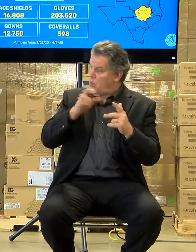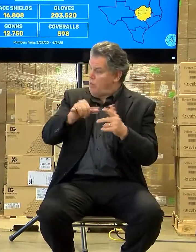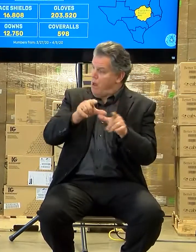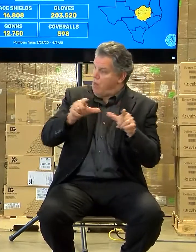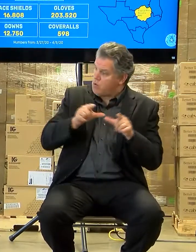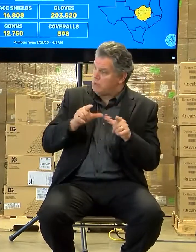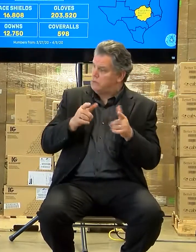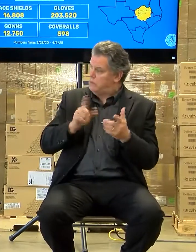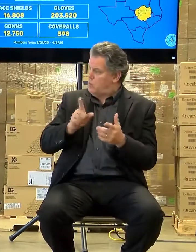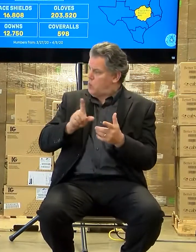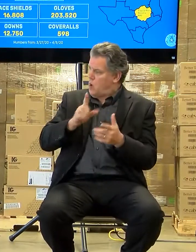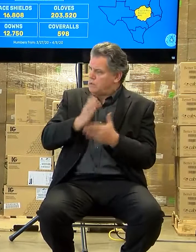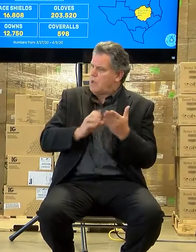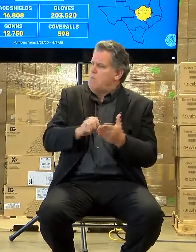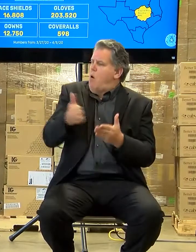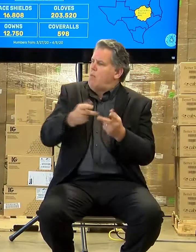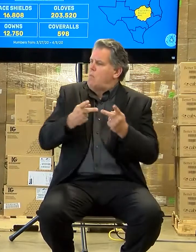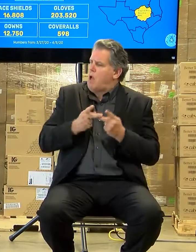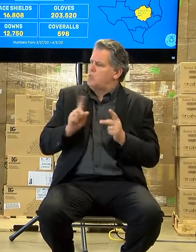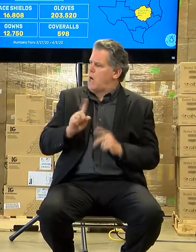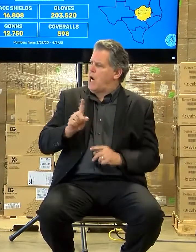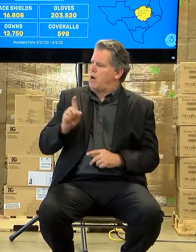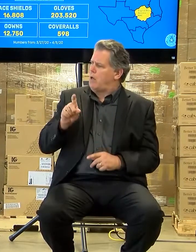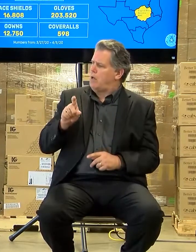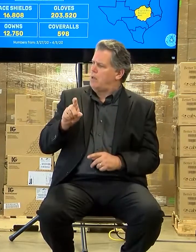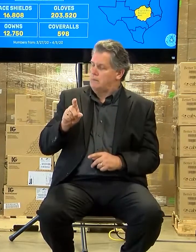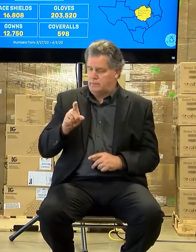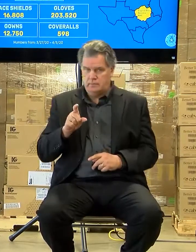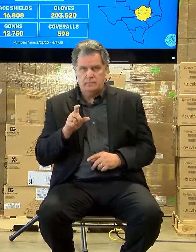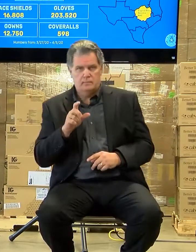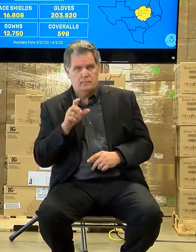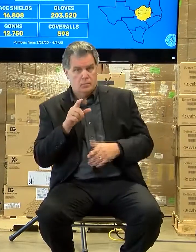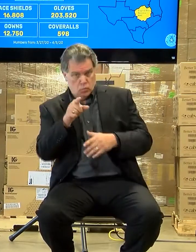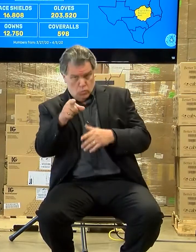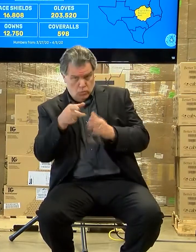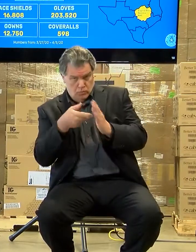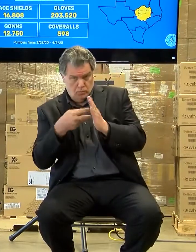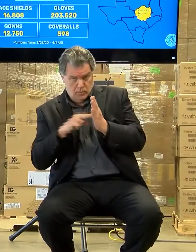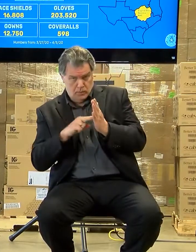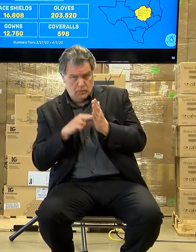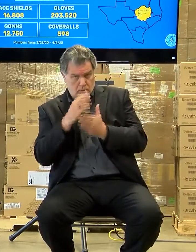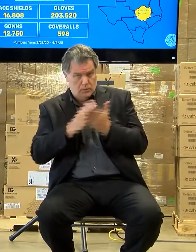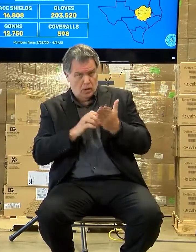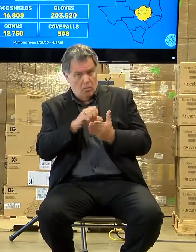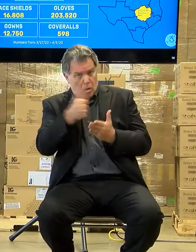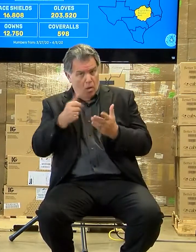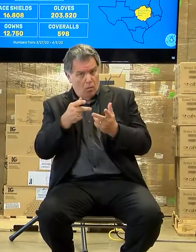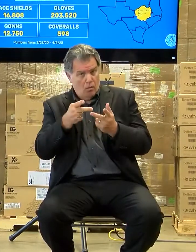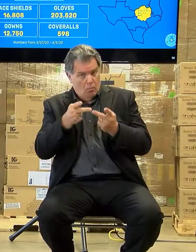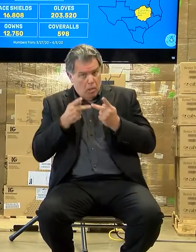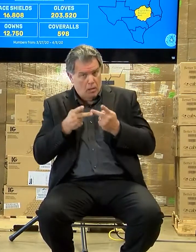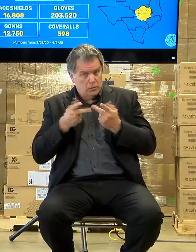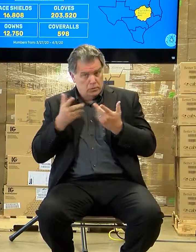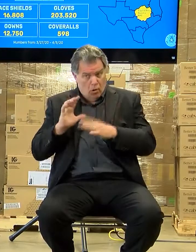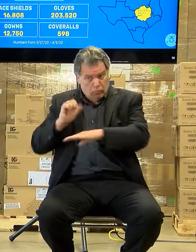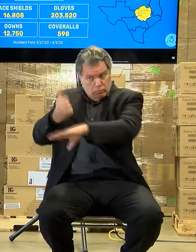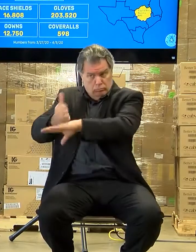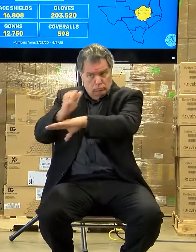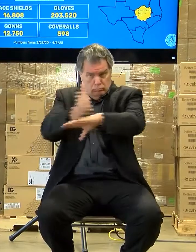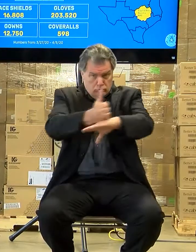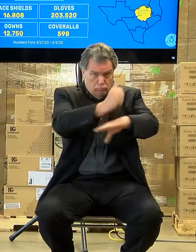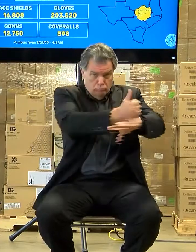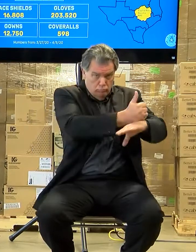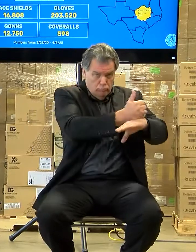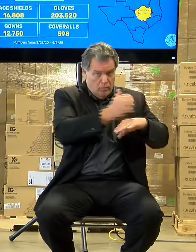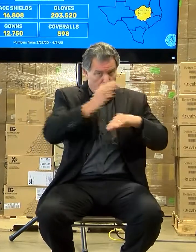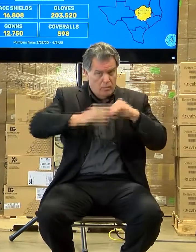you know, are there other locations that have been identified? Yeah, and that's what I was trying to, so what you're asking about, are there other locations where what currently exists at